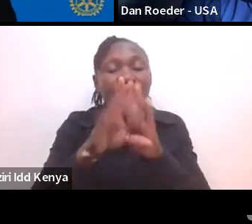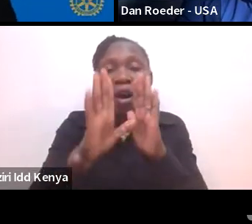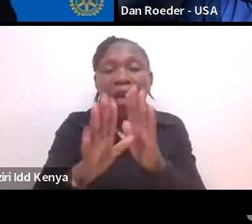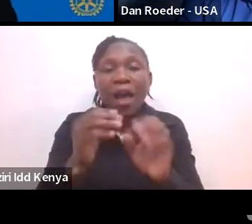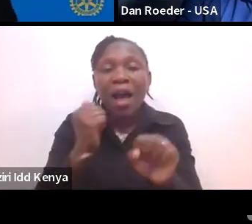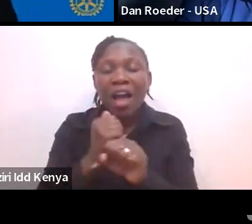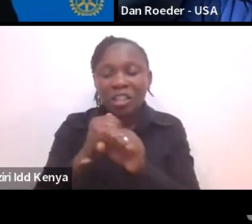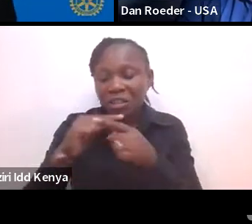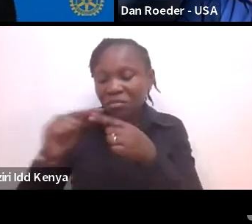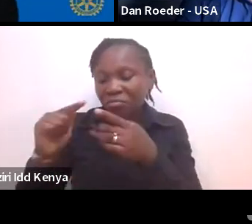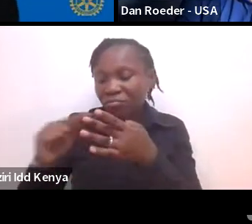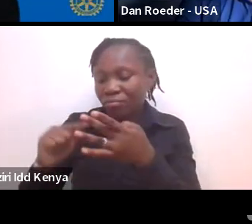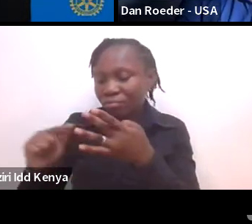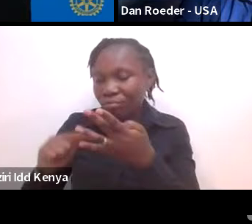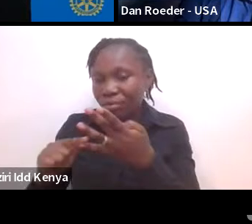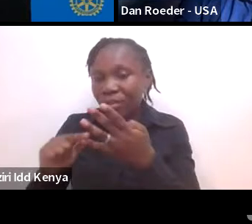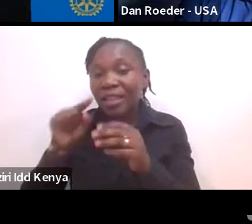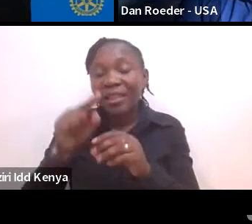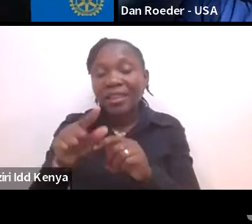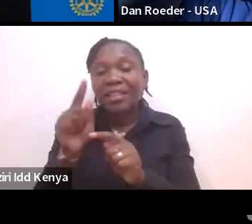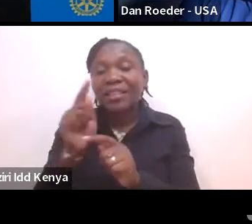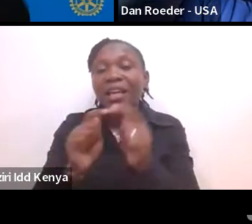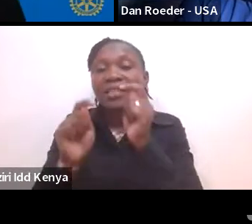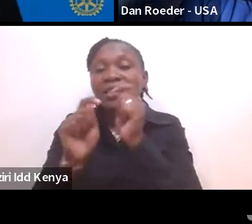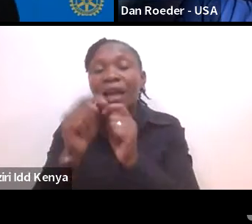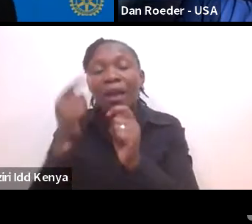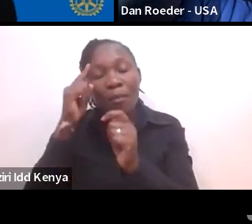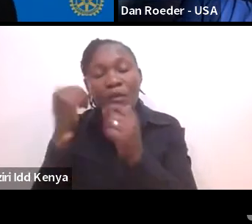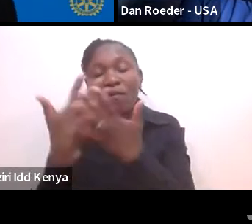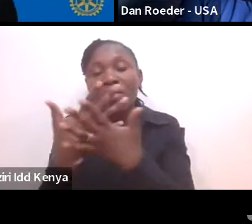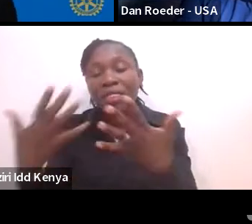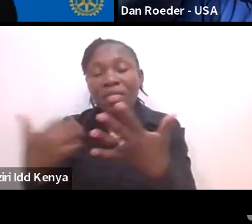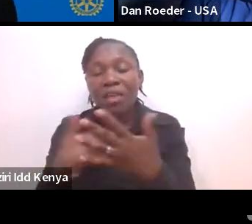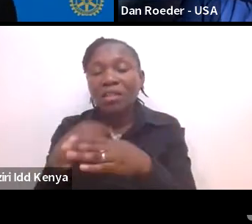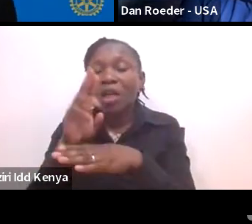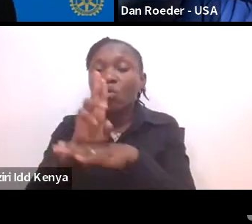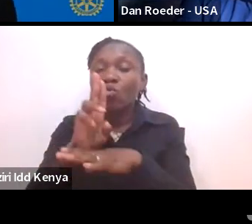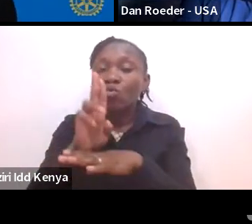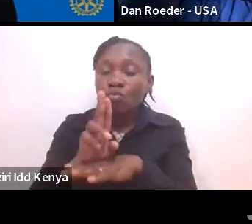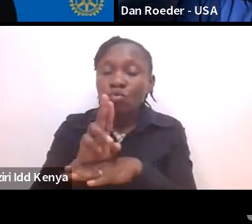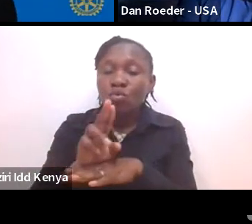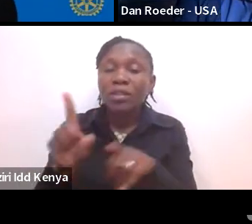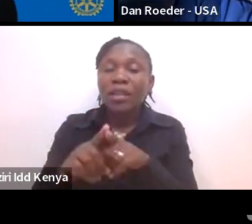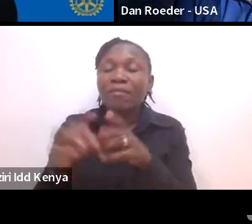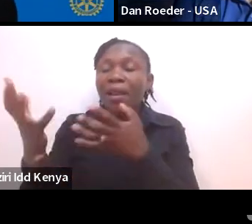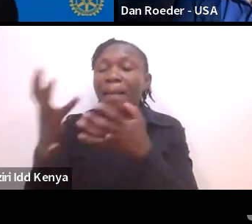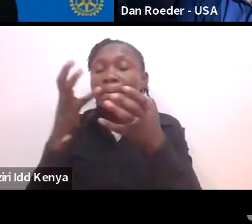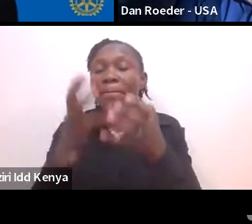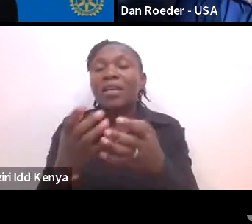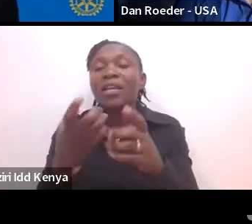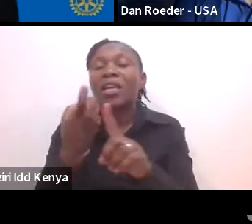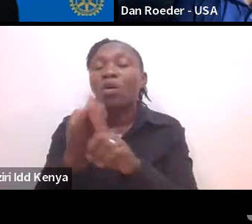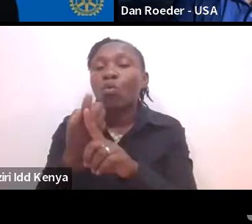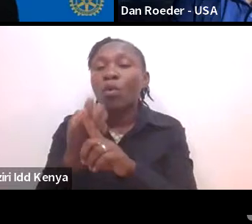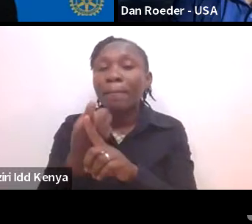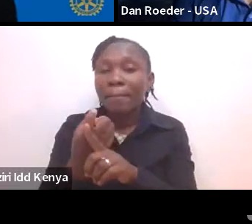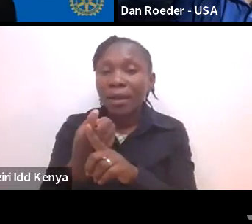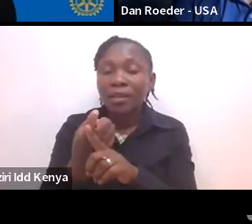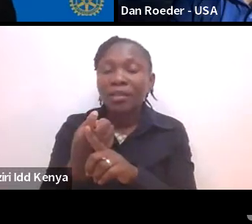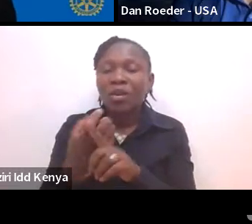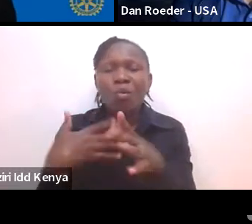of a nurse. These are the kind of things that I use, even bringing the equipment, stethoscope or whatever